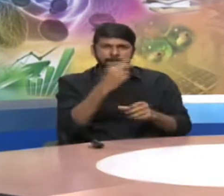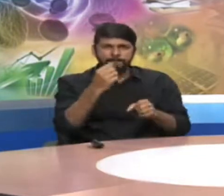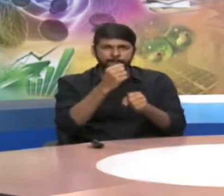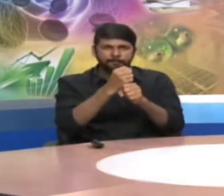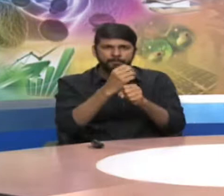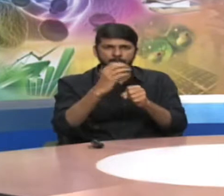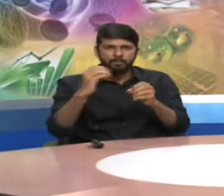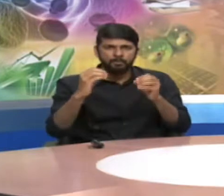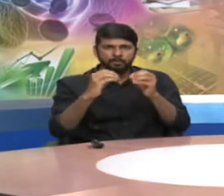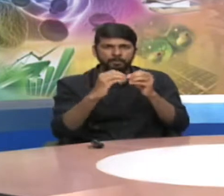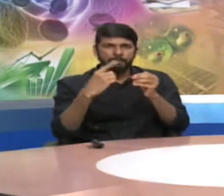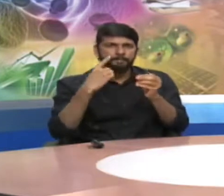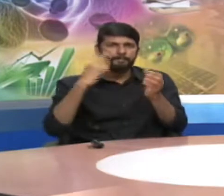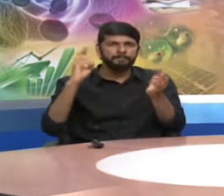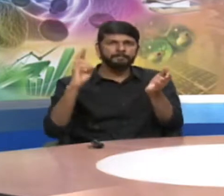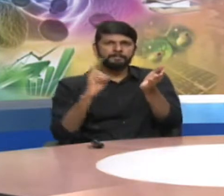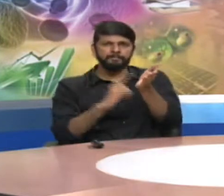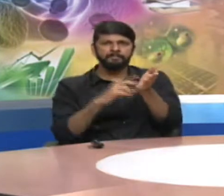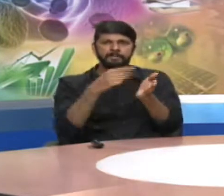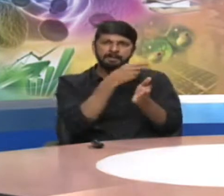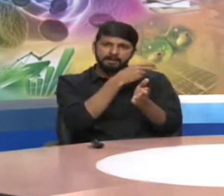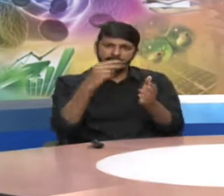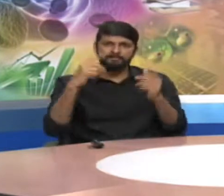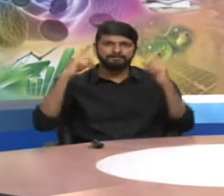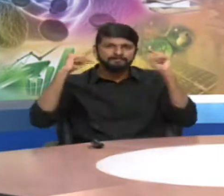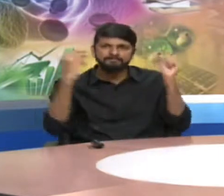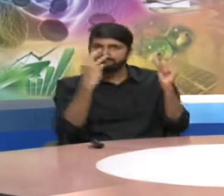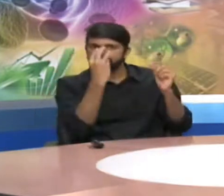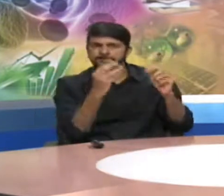Goblin, a monstrous creature.